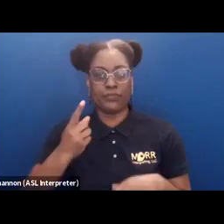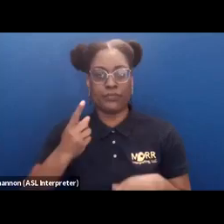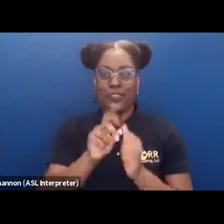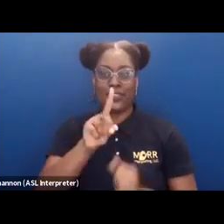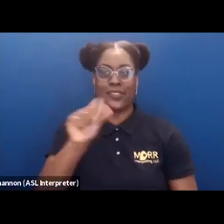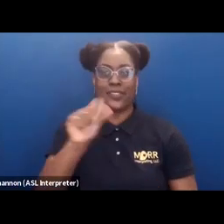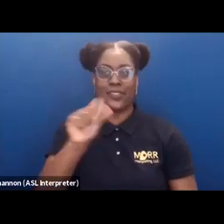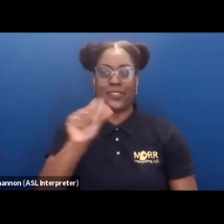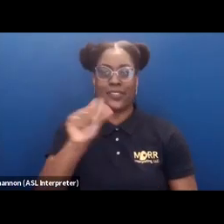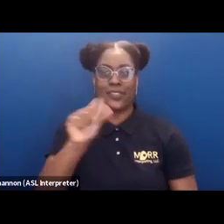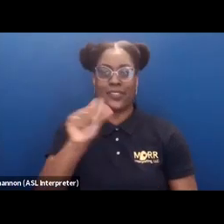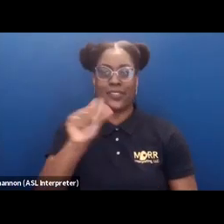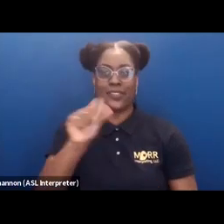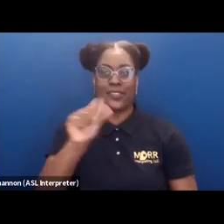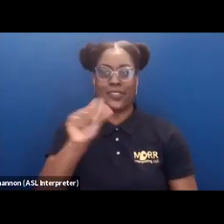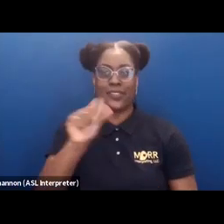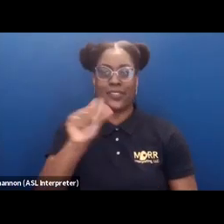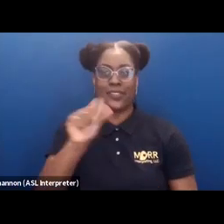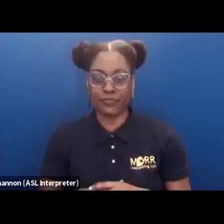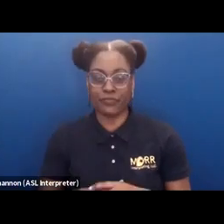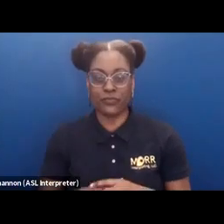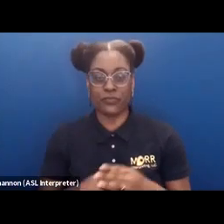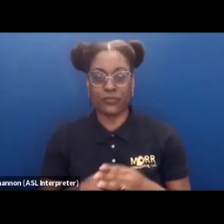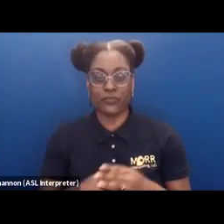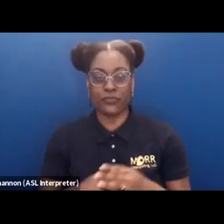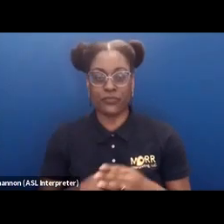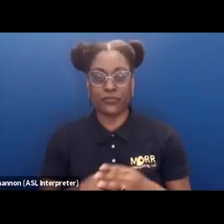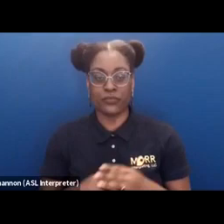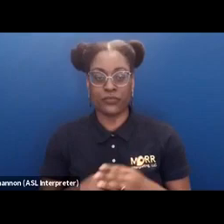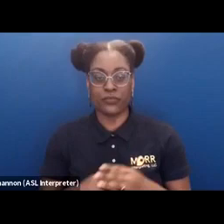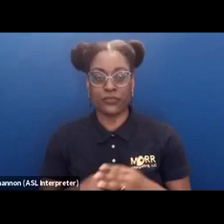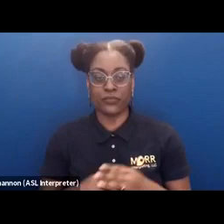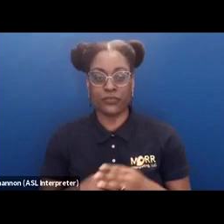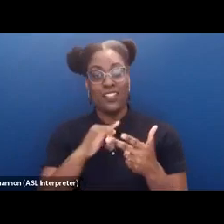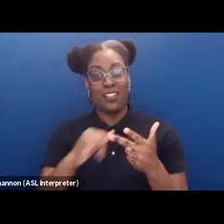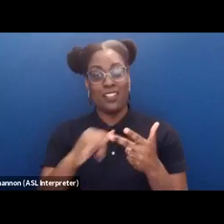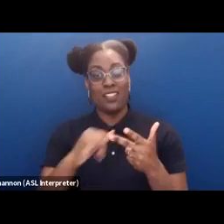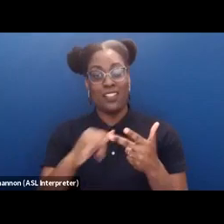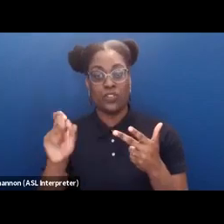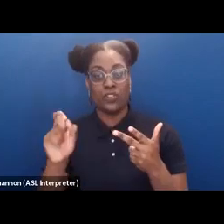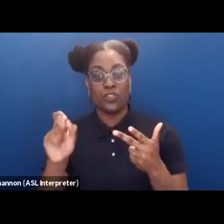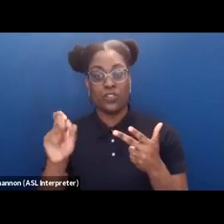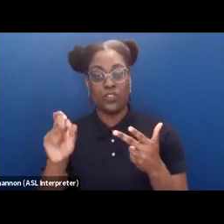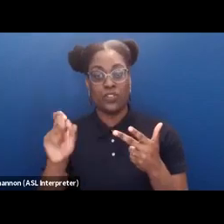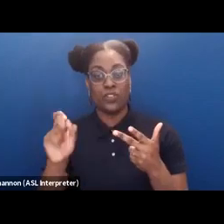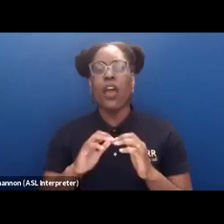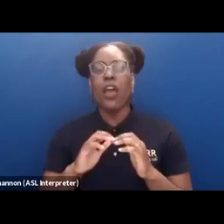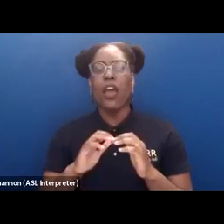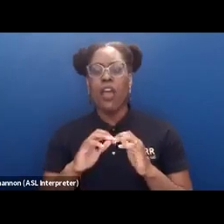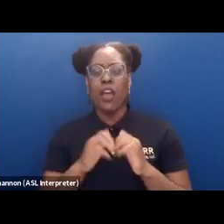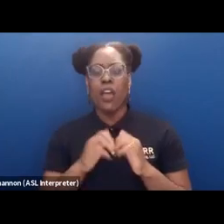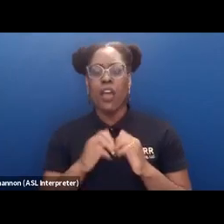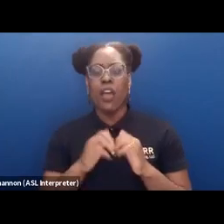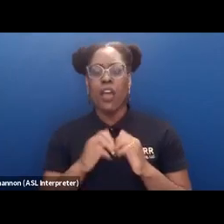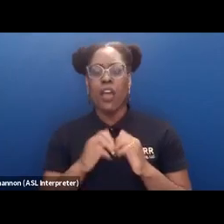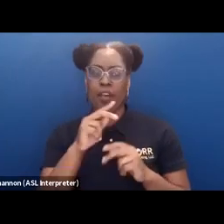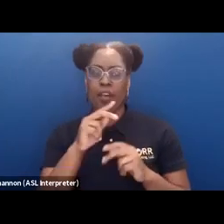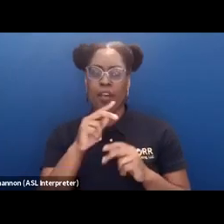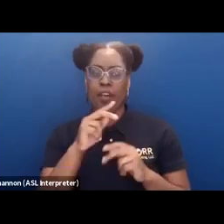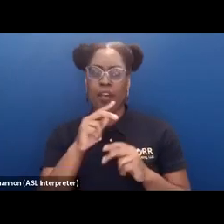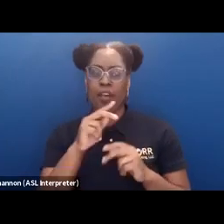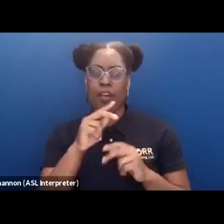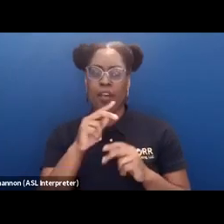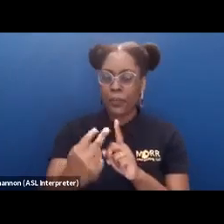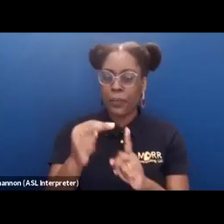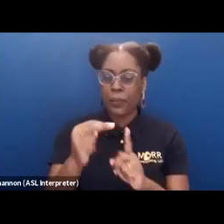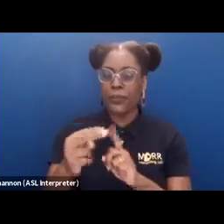is, how do you view the perception of disability within minority groups? In your experience, which community as a whole shows more